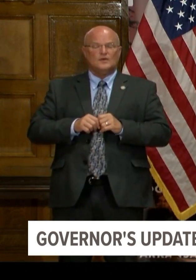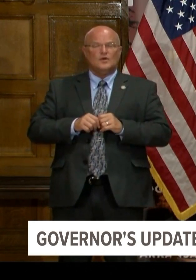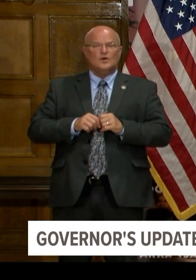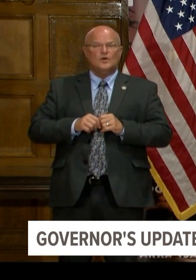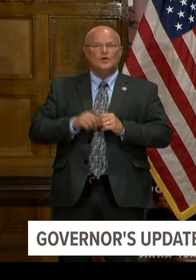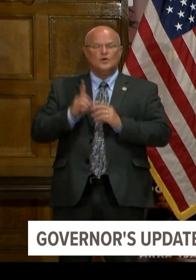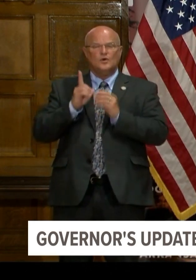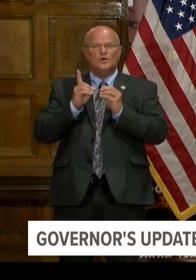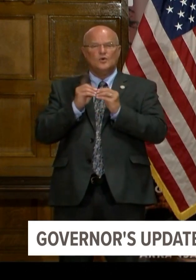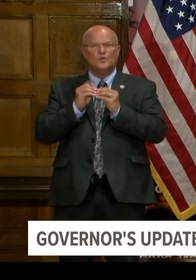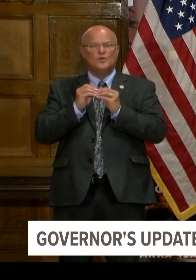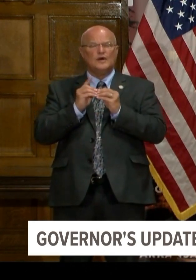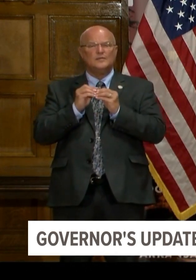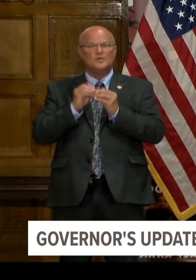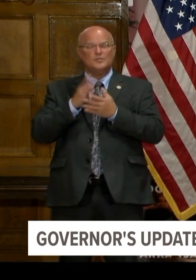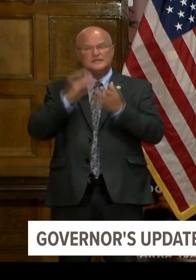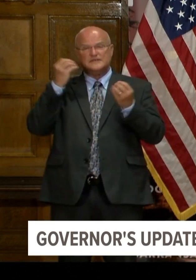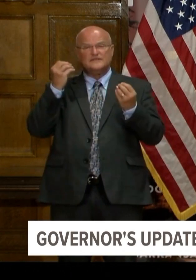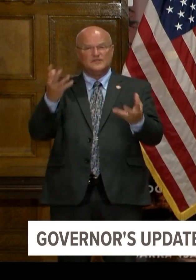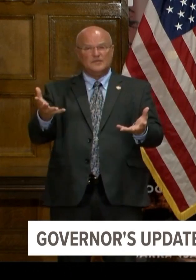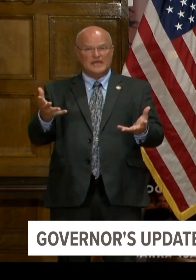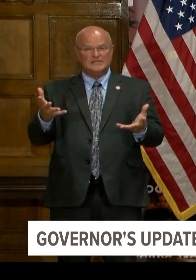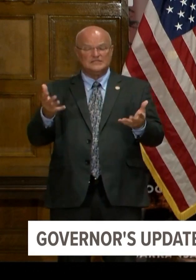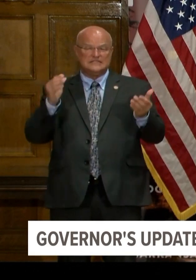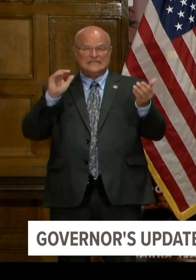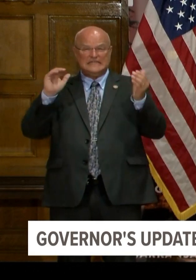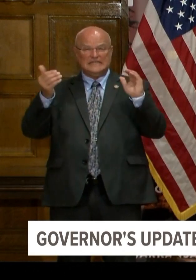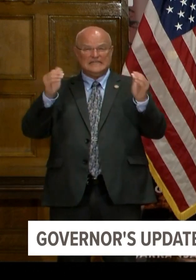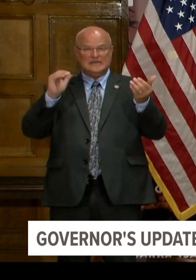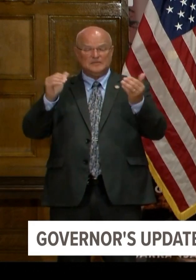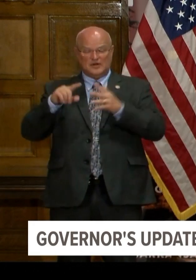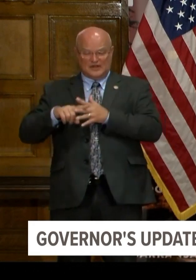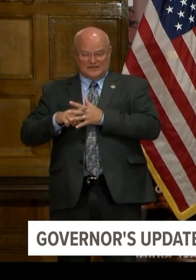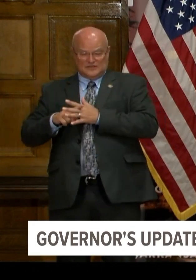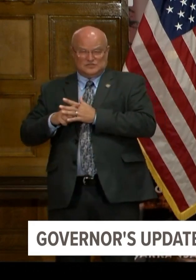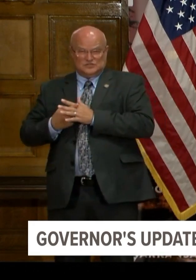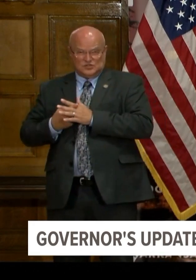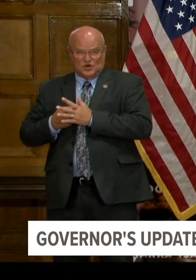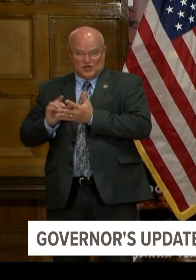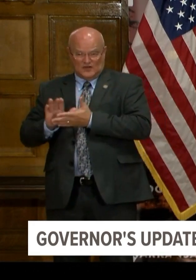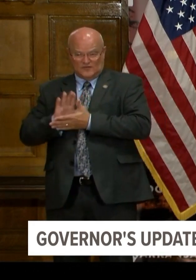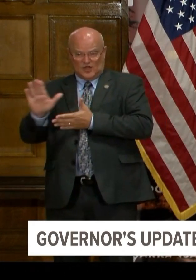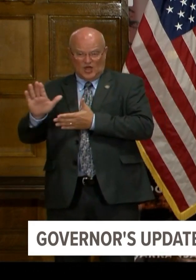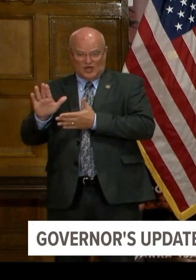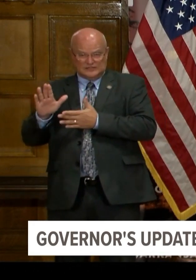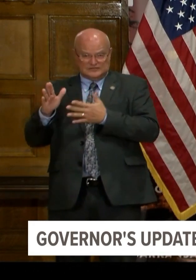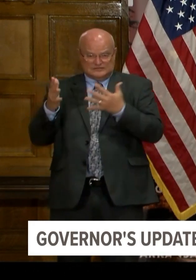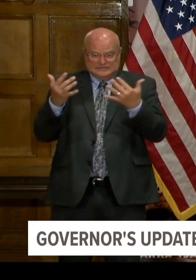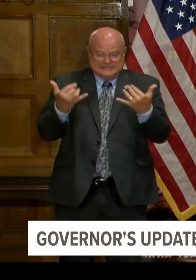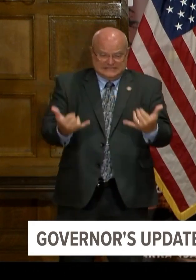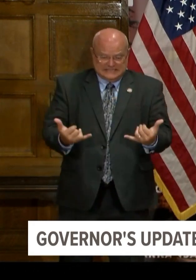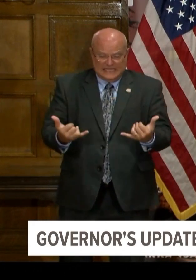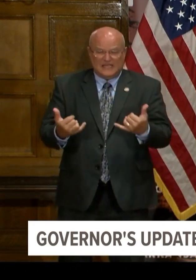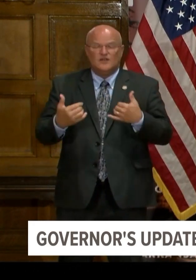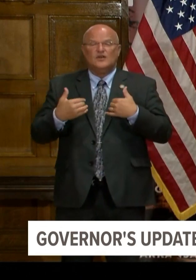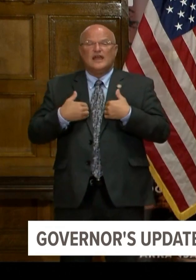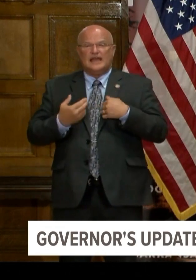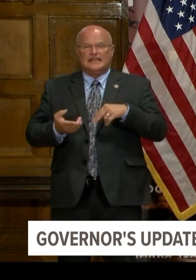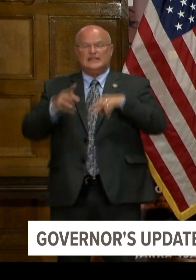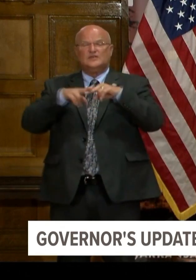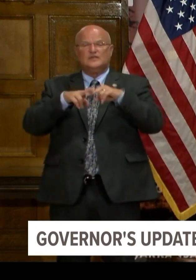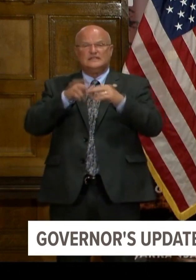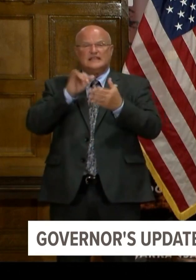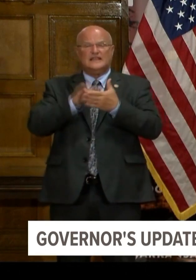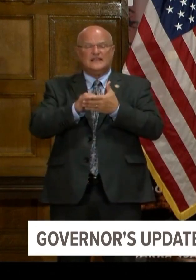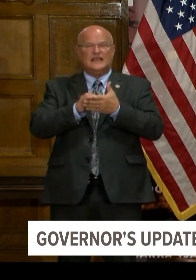One more piece of information. In comparing the start of college to where we are today, we've had a significant increase again